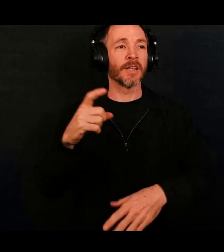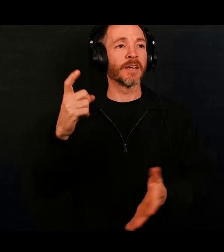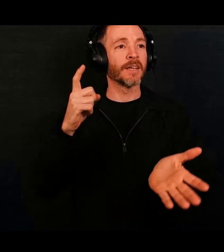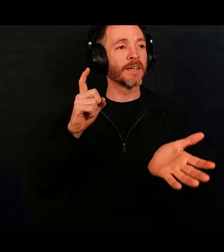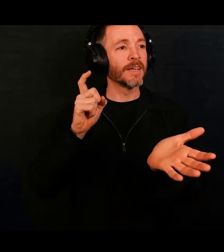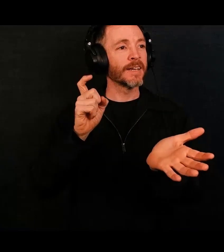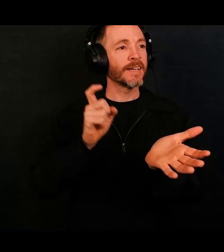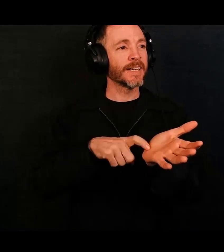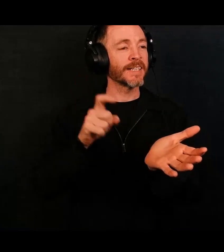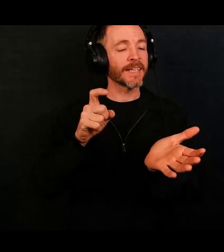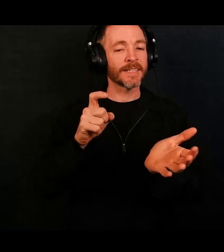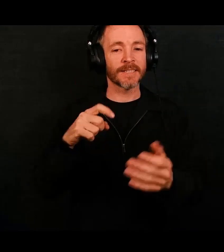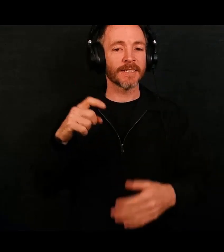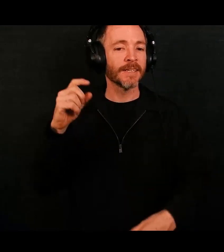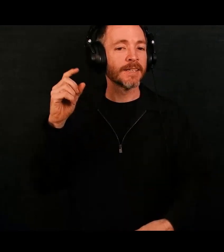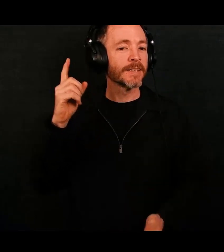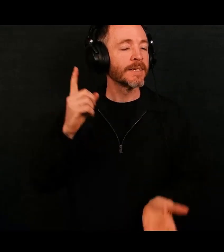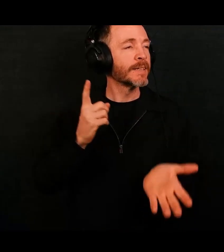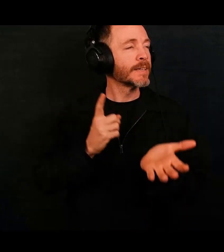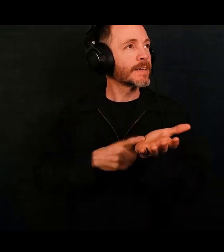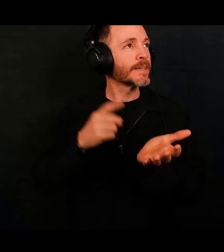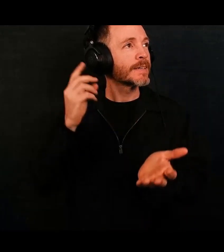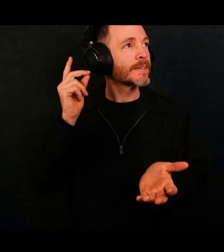door and it clicks.